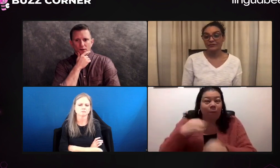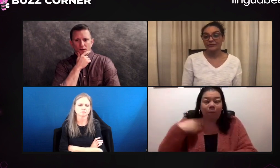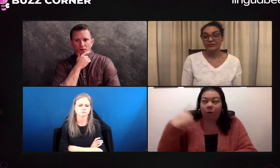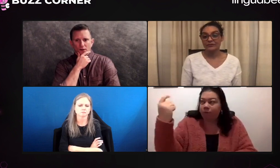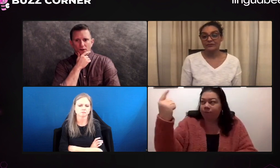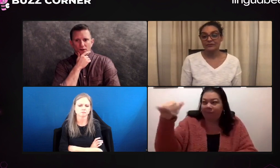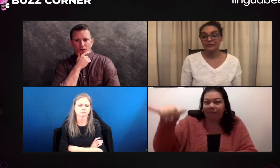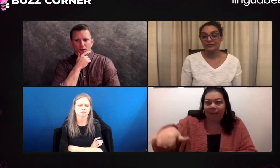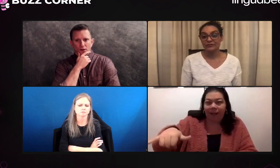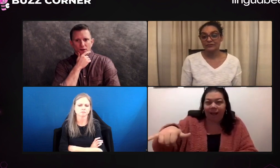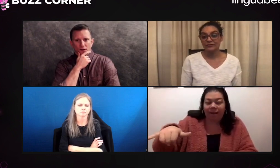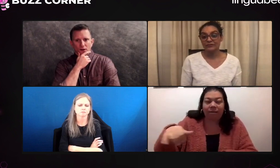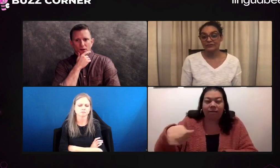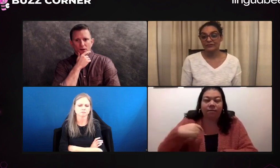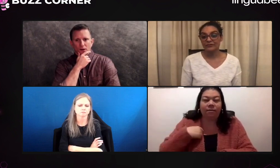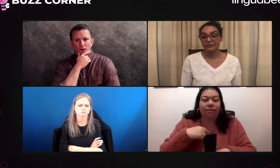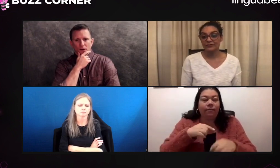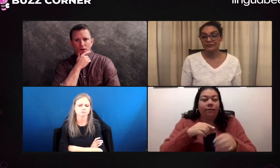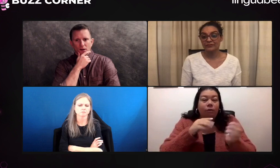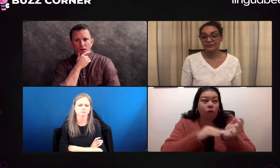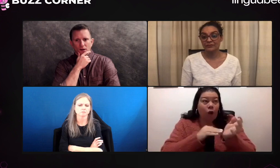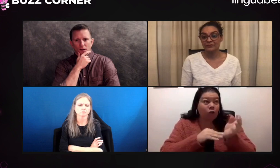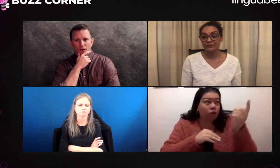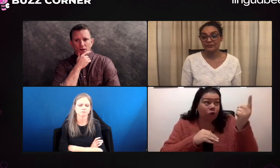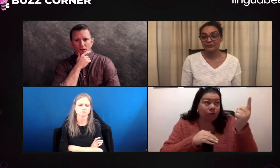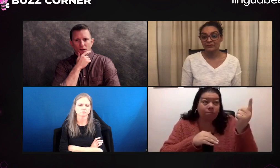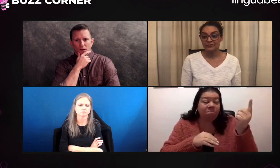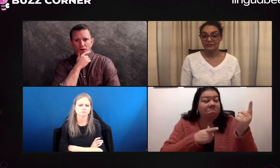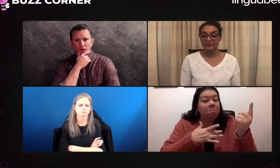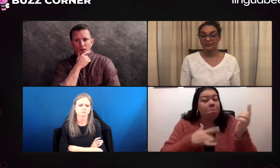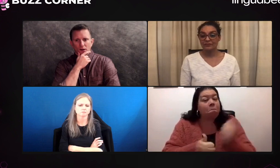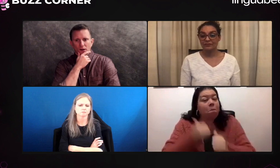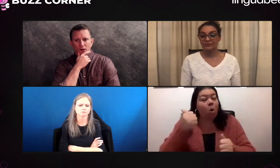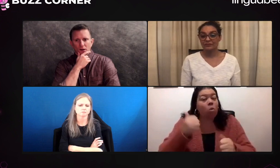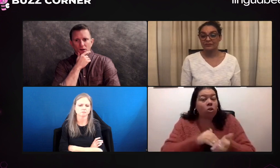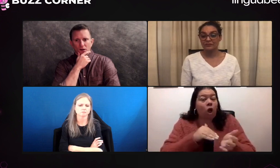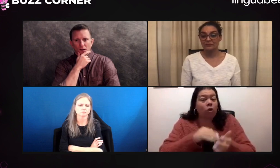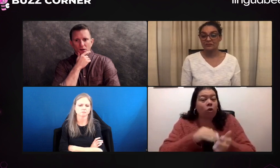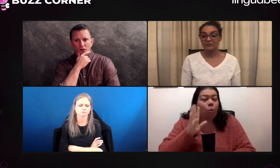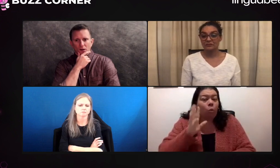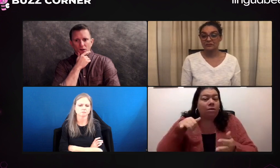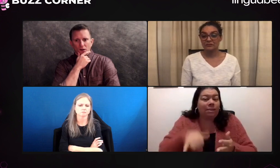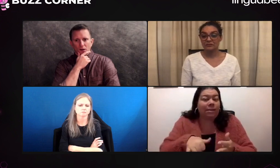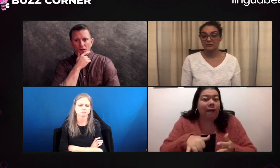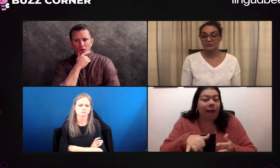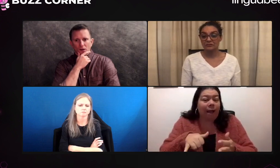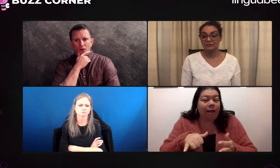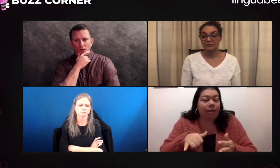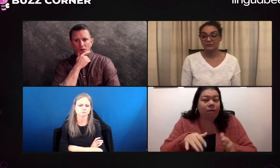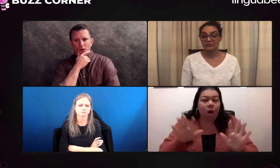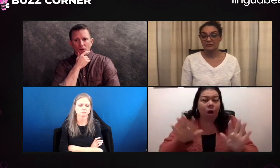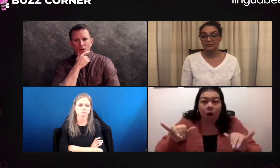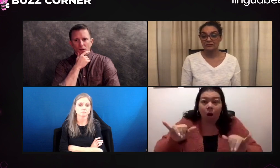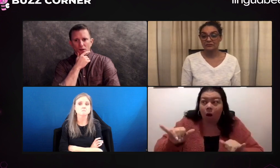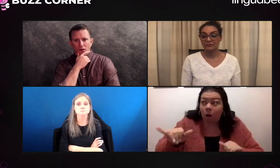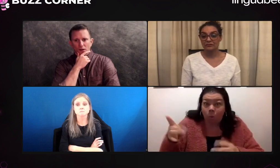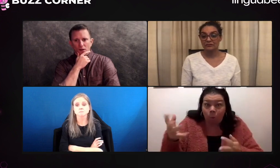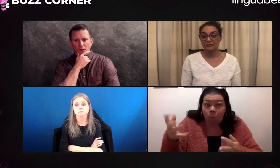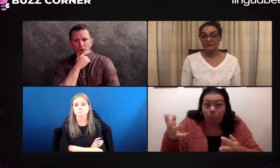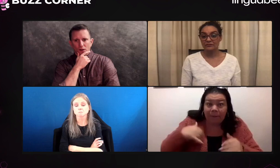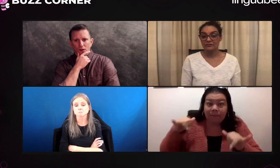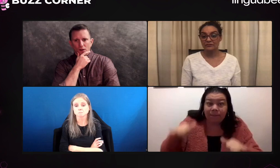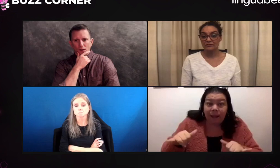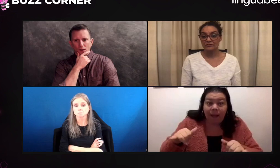with all the information that we talked about, to summarize what we talked about with the nurse or the doctor.